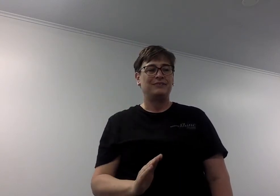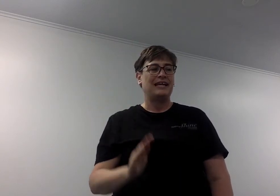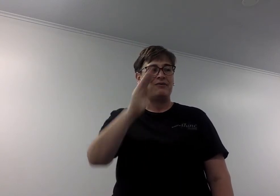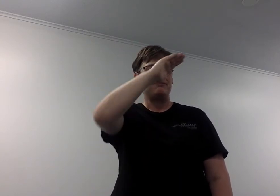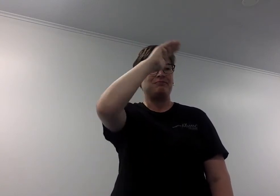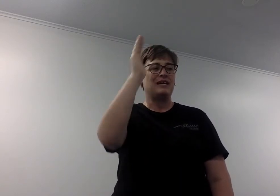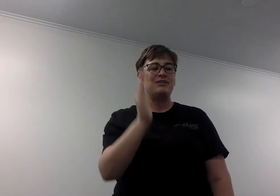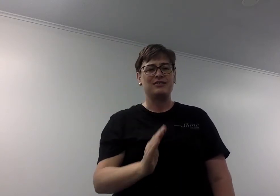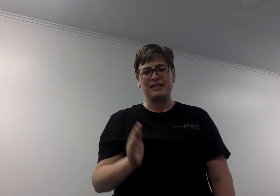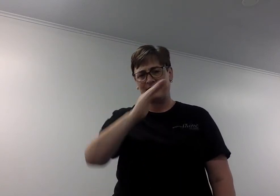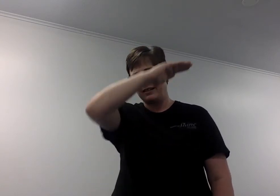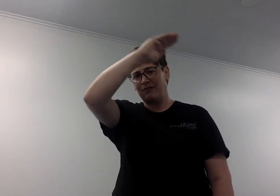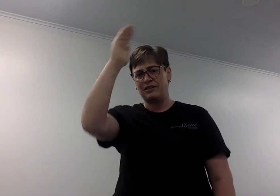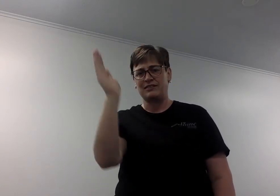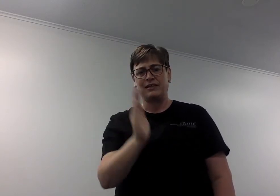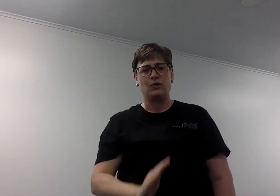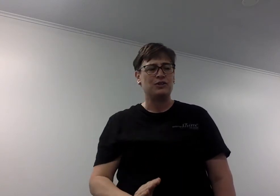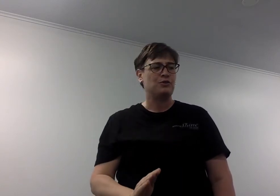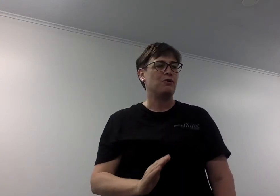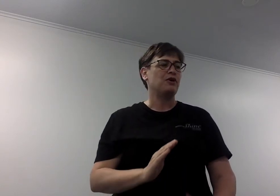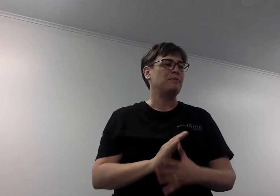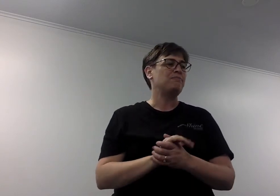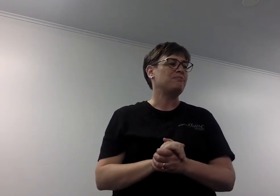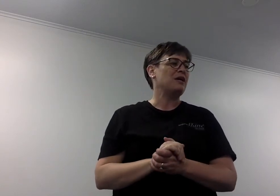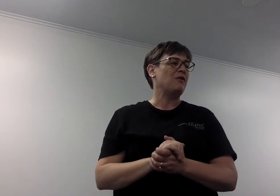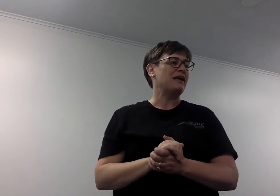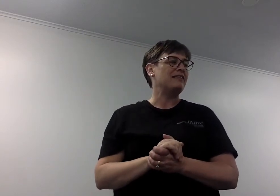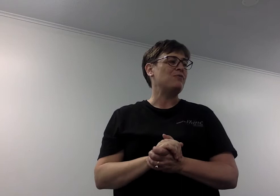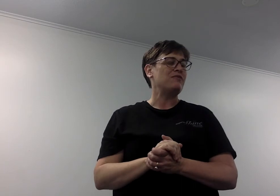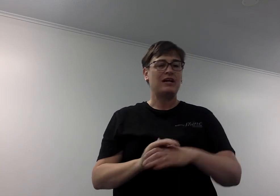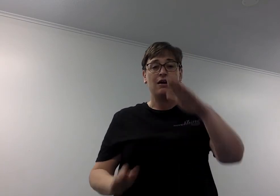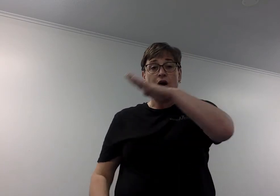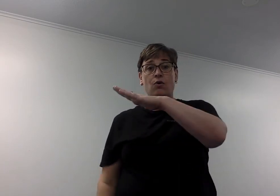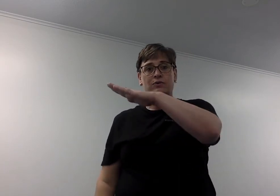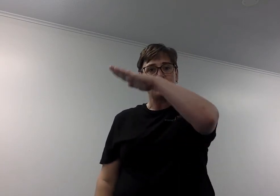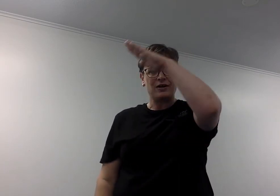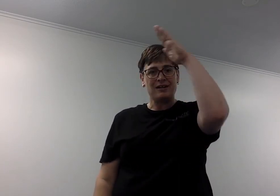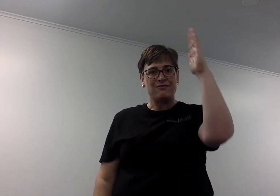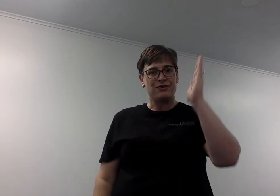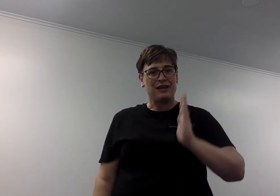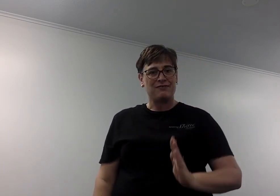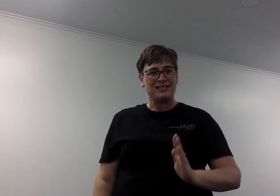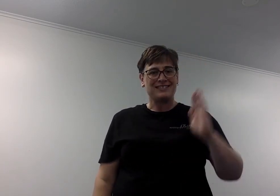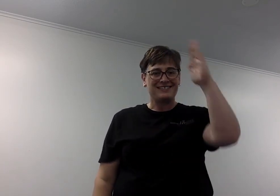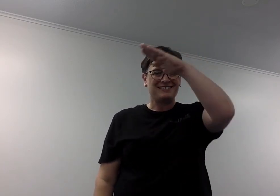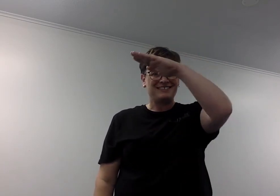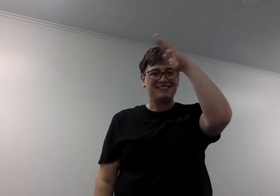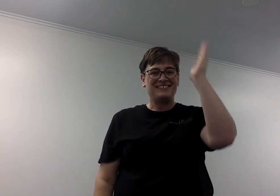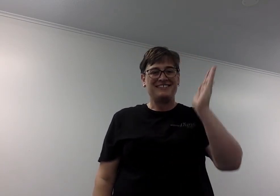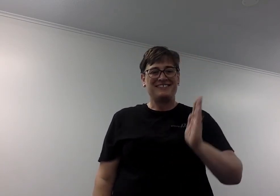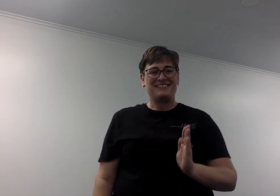down. I just like to think of it as like a question mark. All right. Then we've got. Oh, sorry, for lefties.